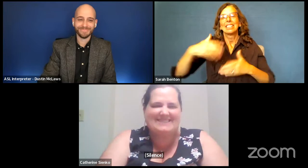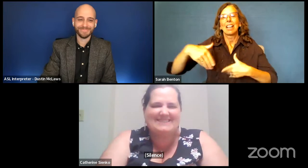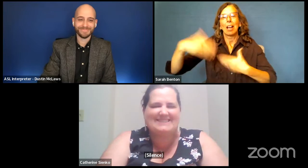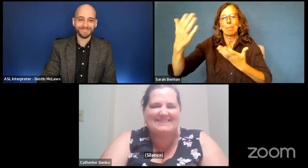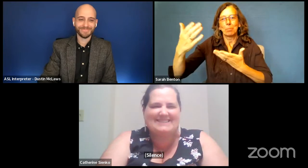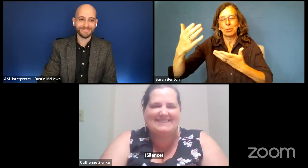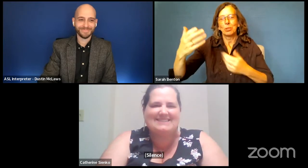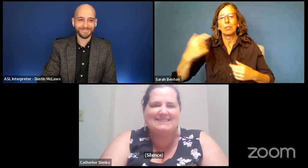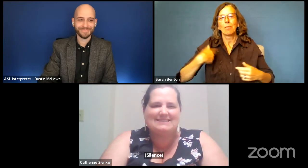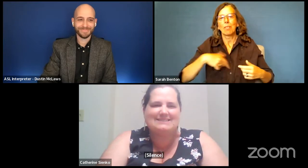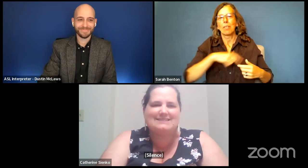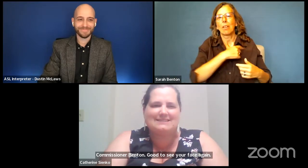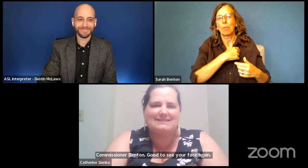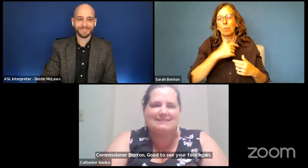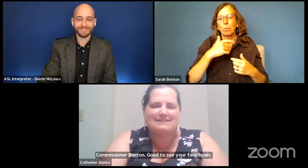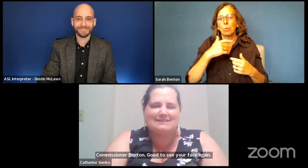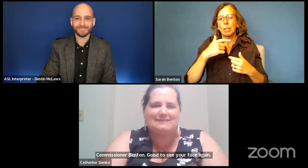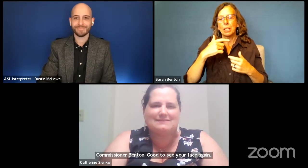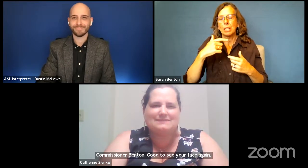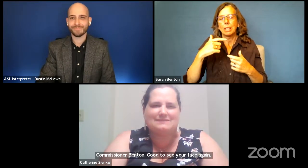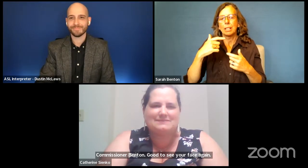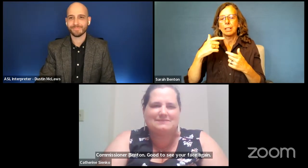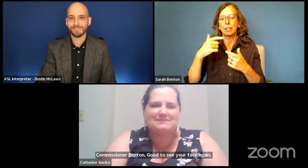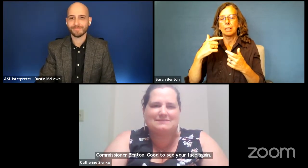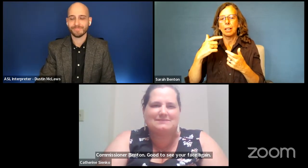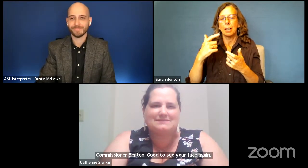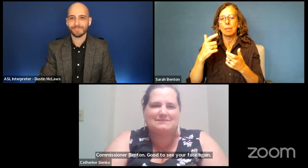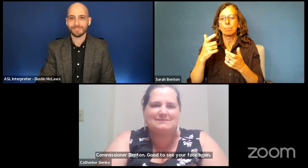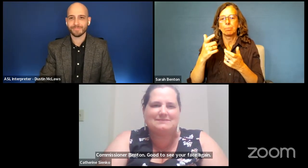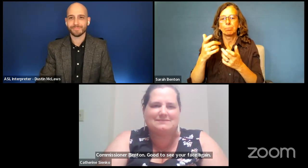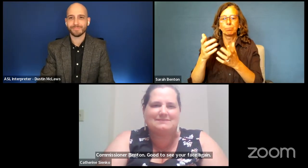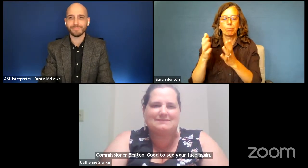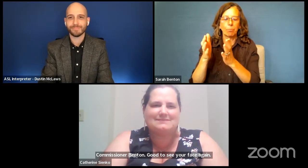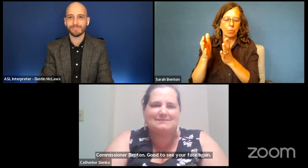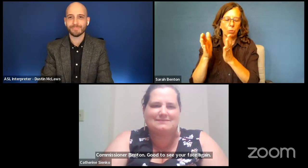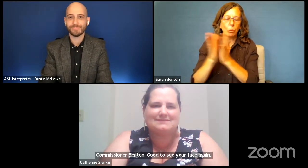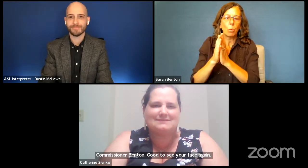Thank you. So I move